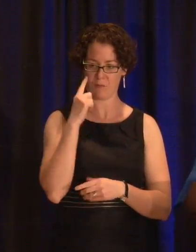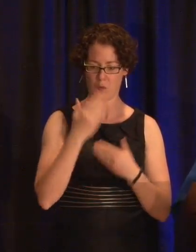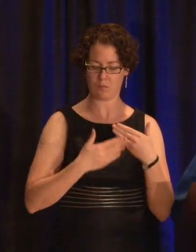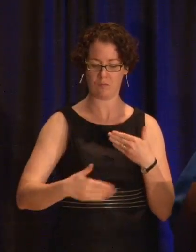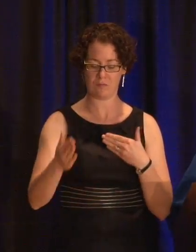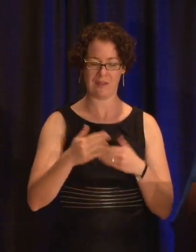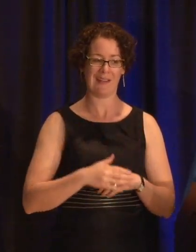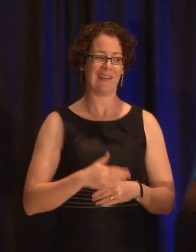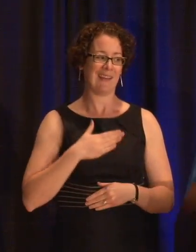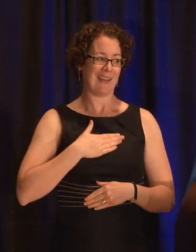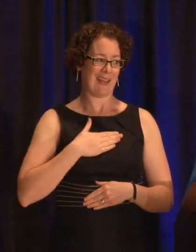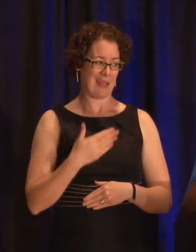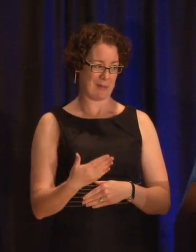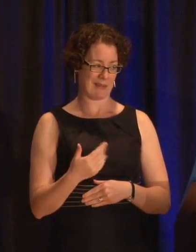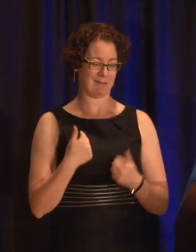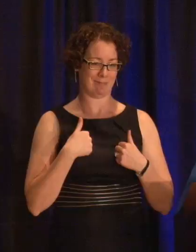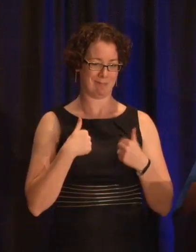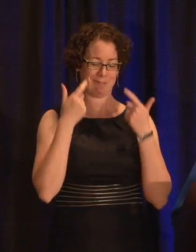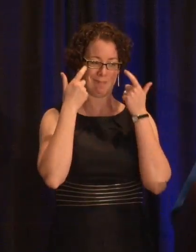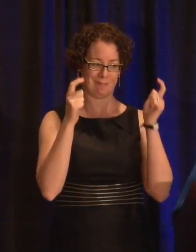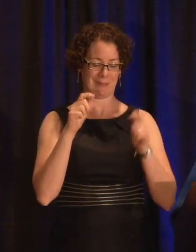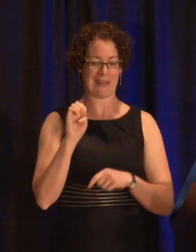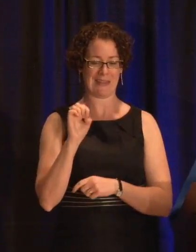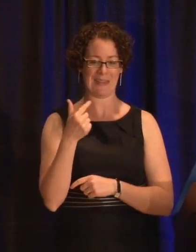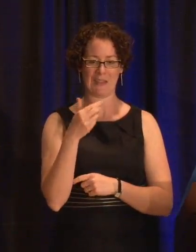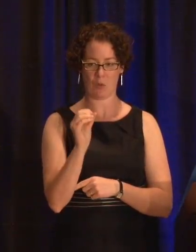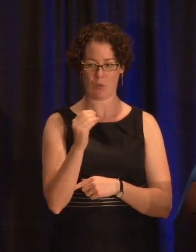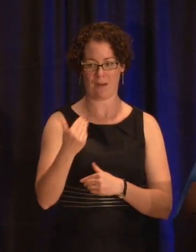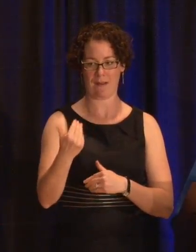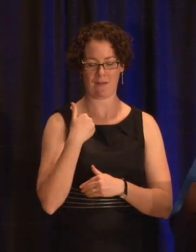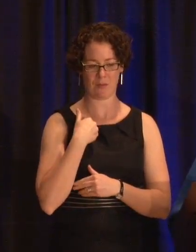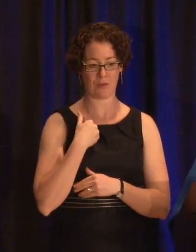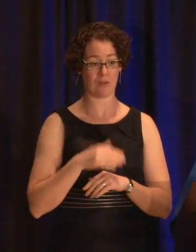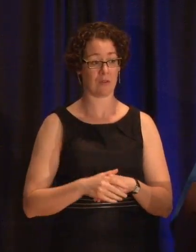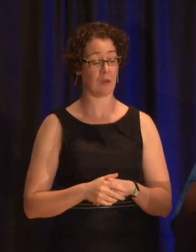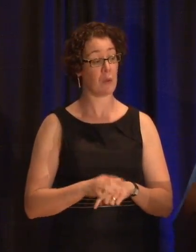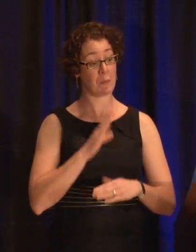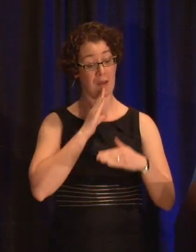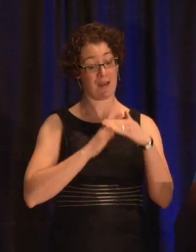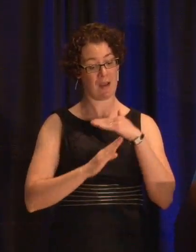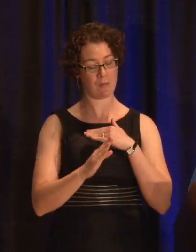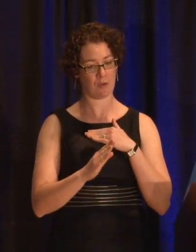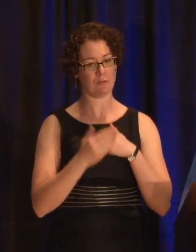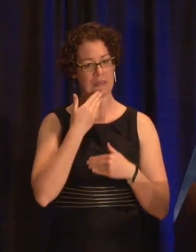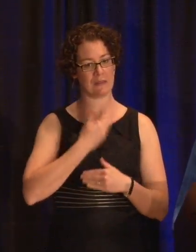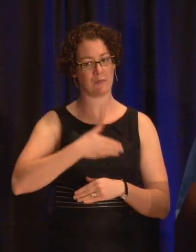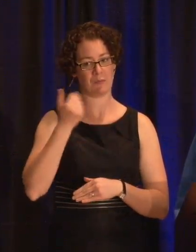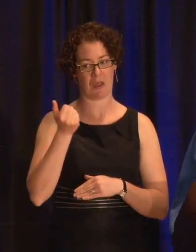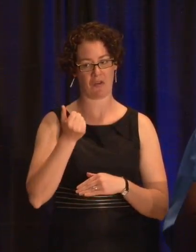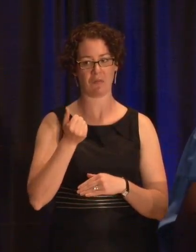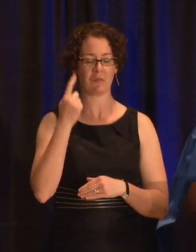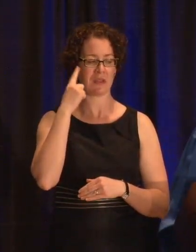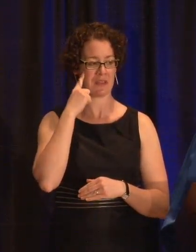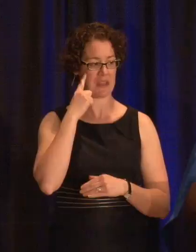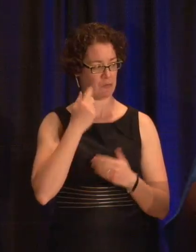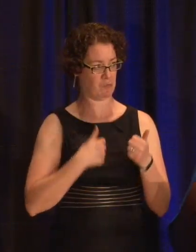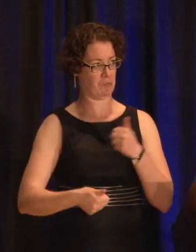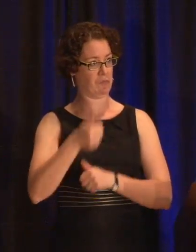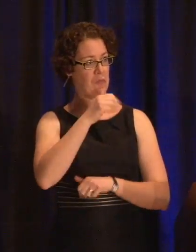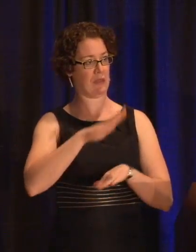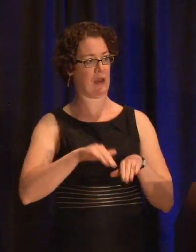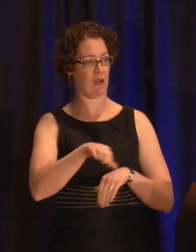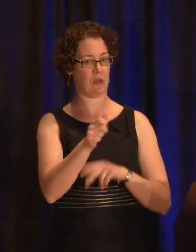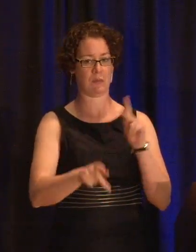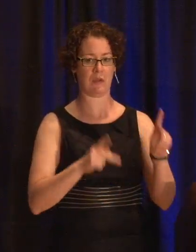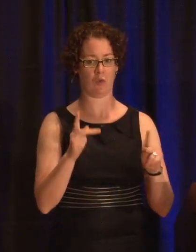admit that I do have a strong ego, but I also think that being humble will get you much further than thinking you're superior to all